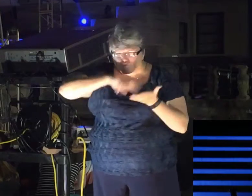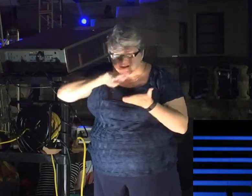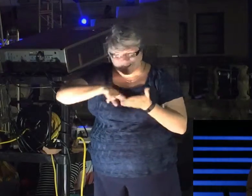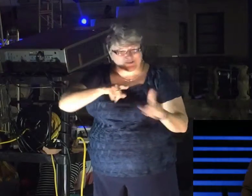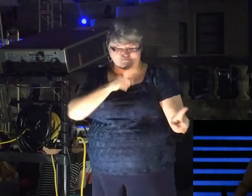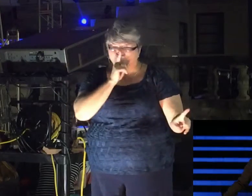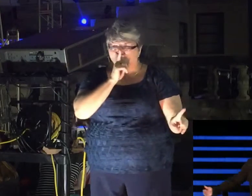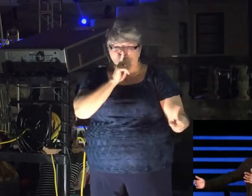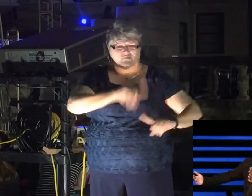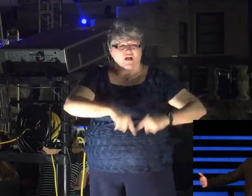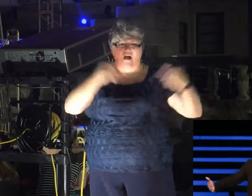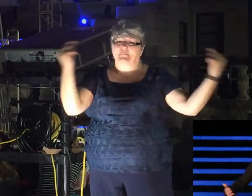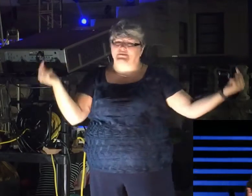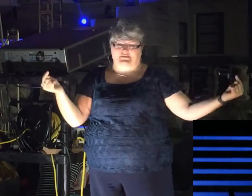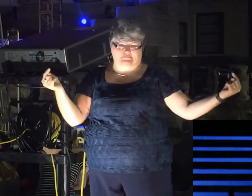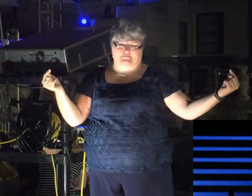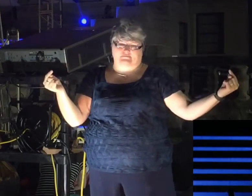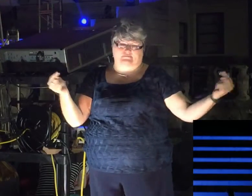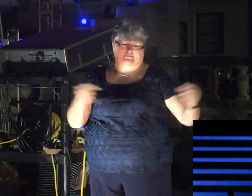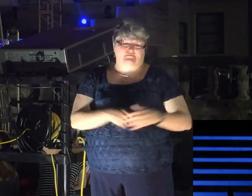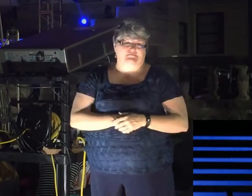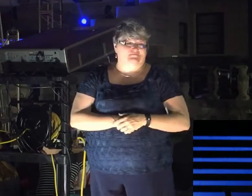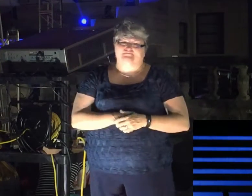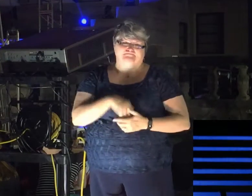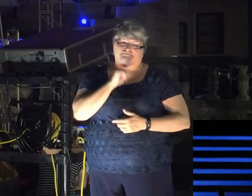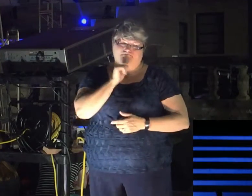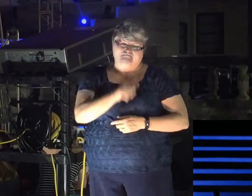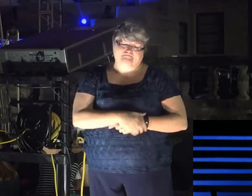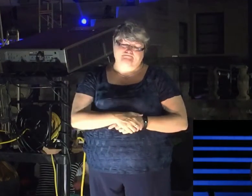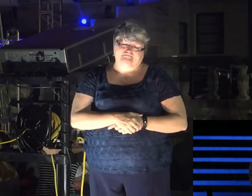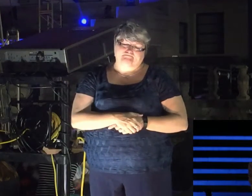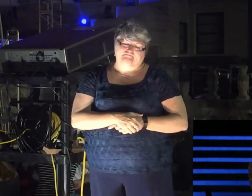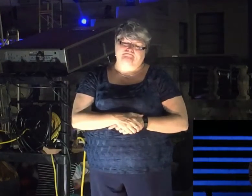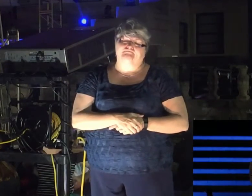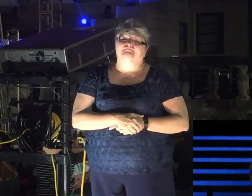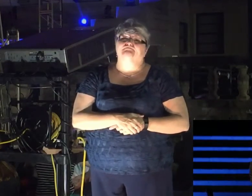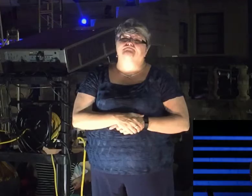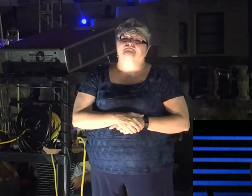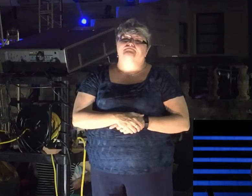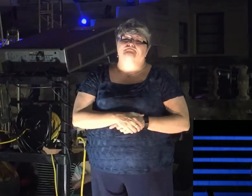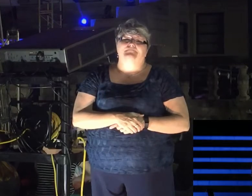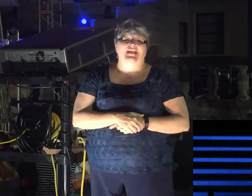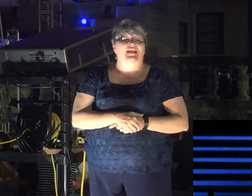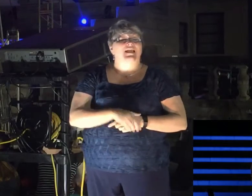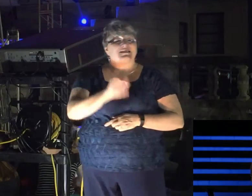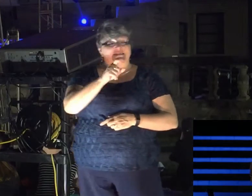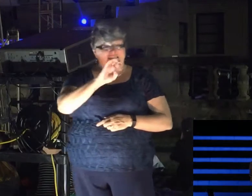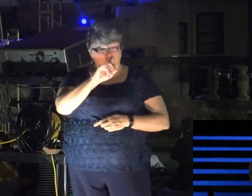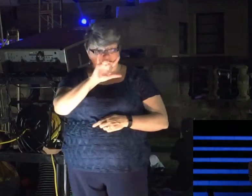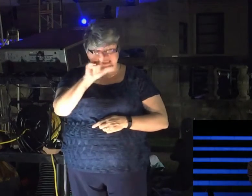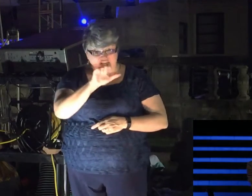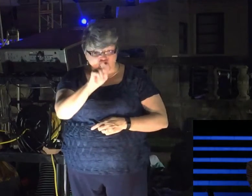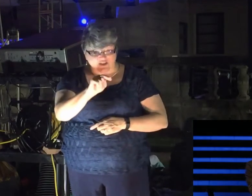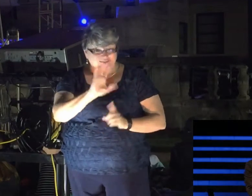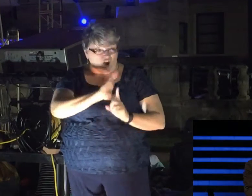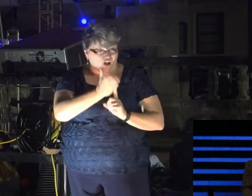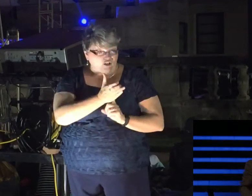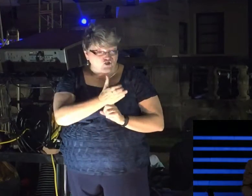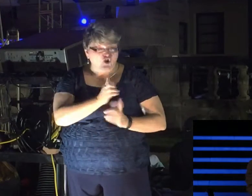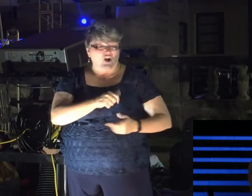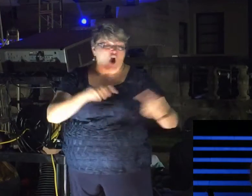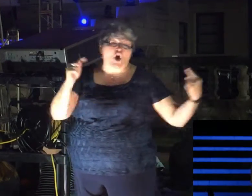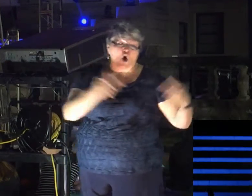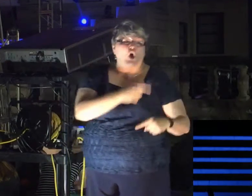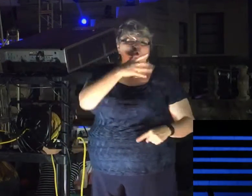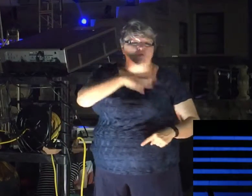When we do the research, it demonstrably doesn't. It doesn't. The sexualization of our